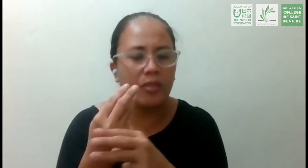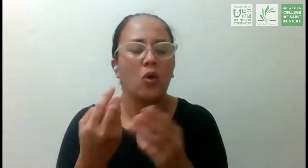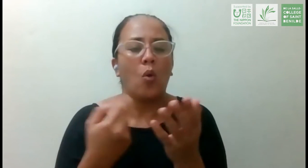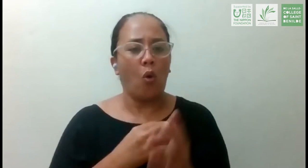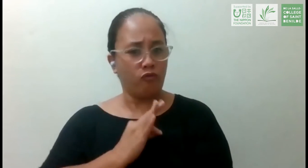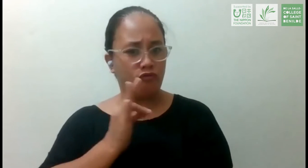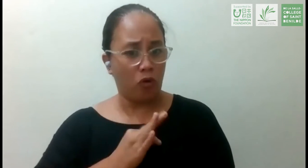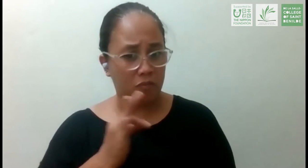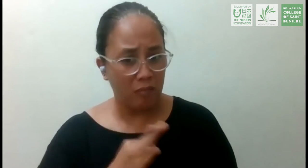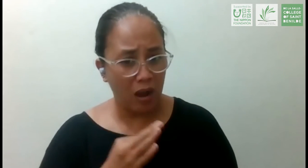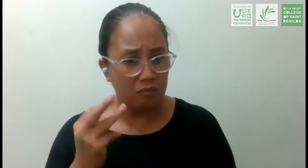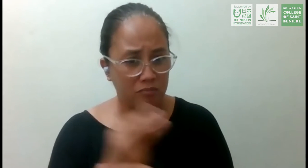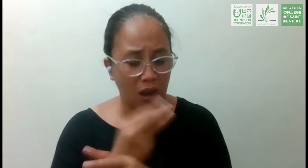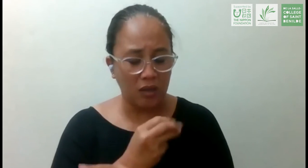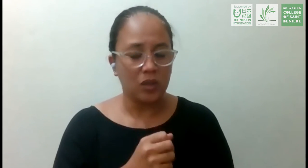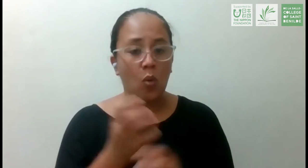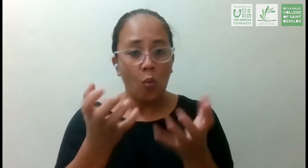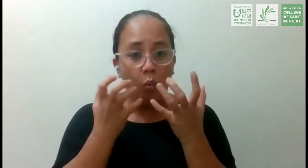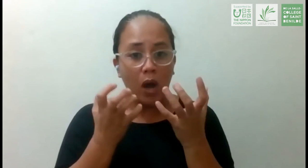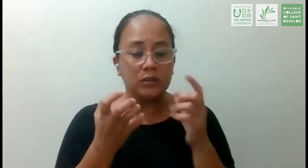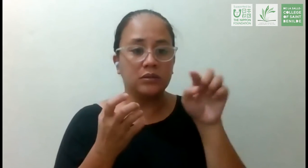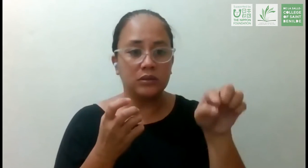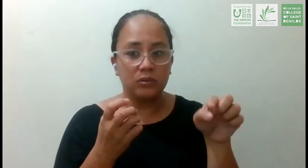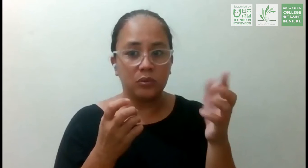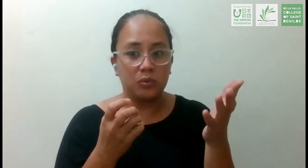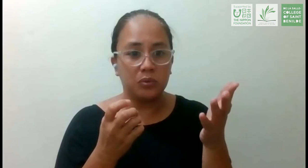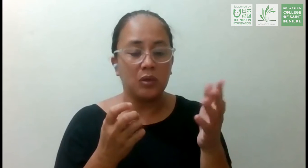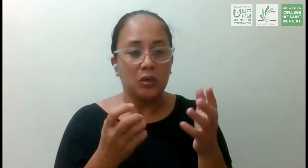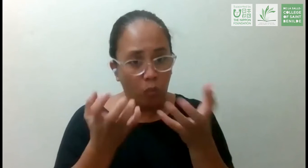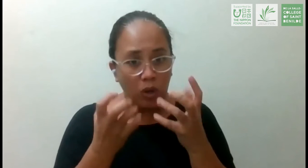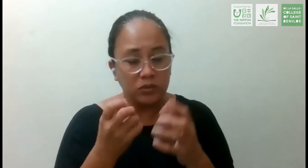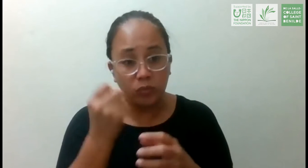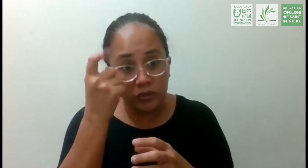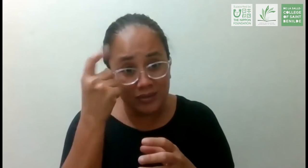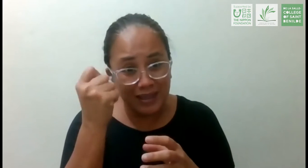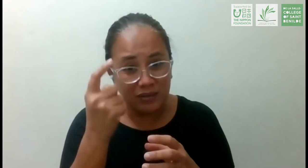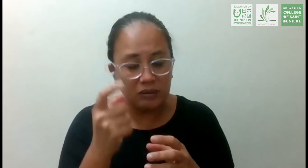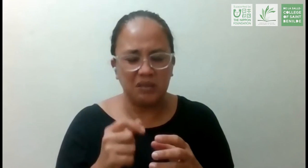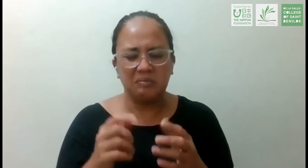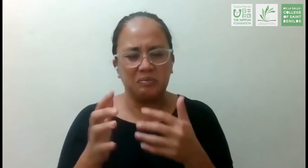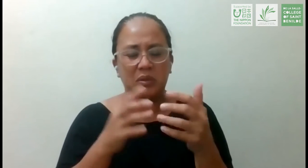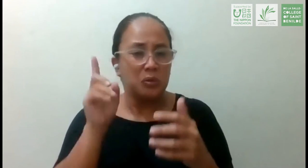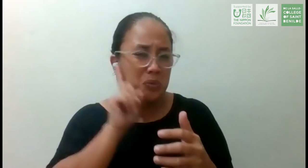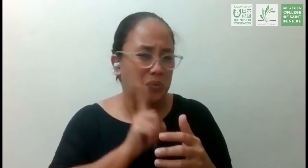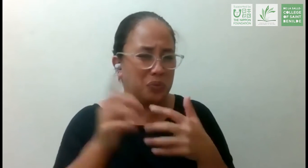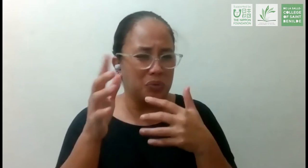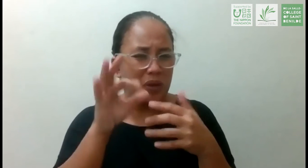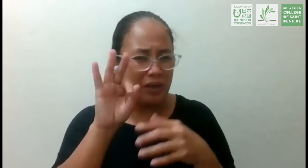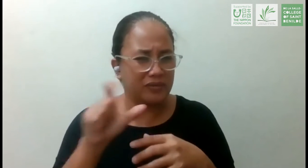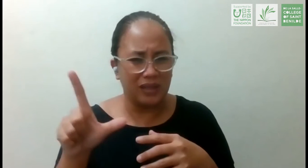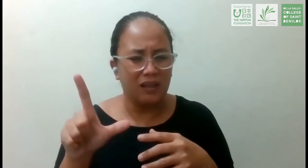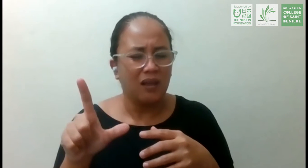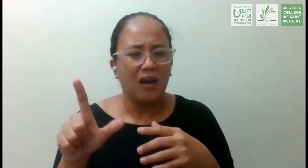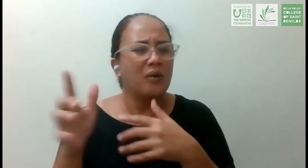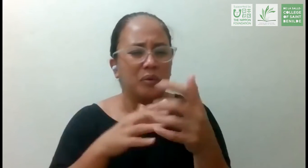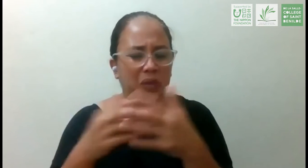that everyone understands the formula, even if they're not fluent FSL users, there'll be a different way of signing it. But